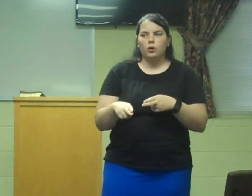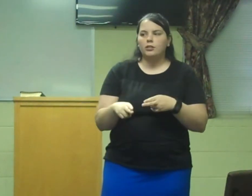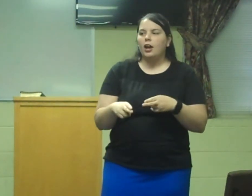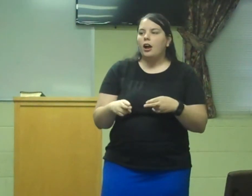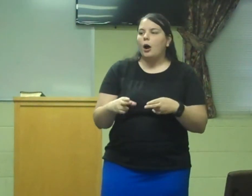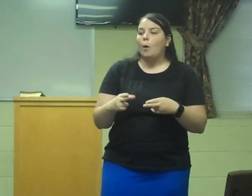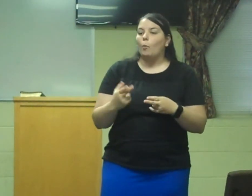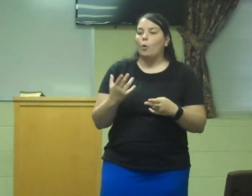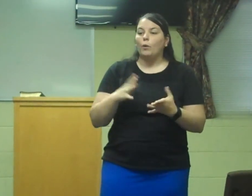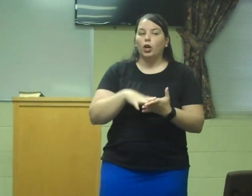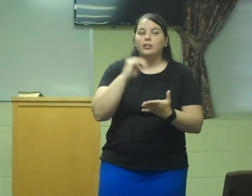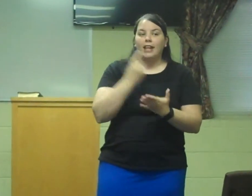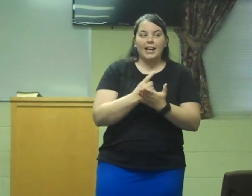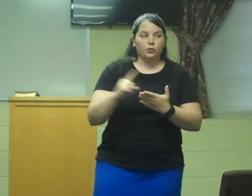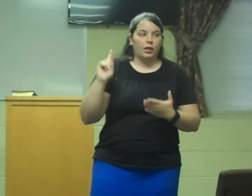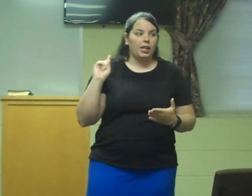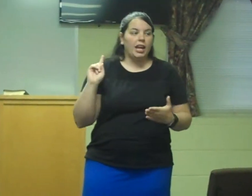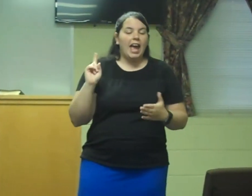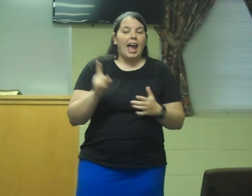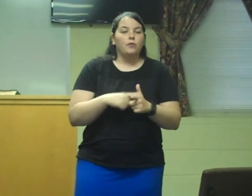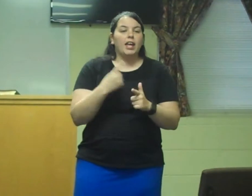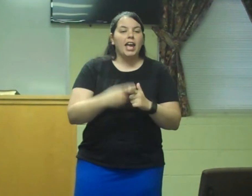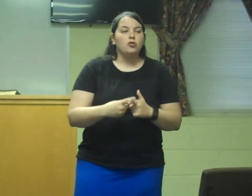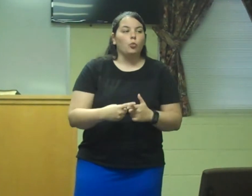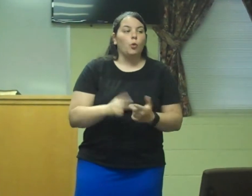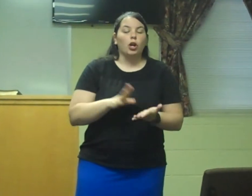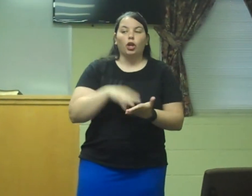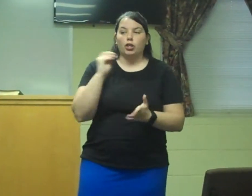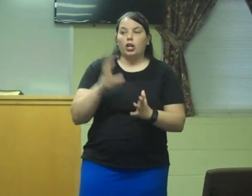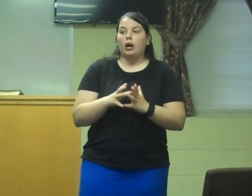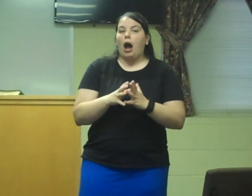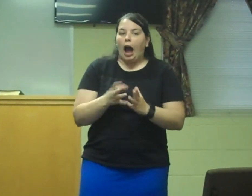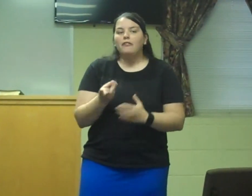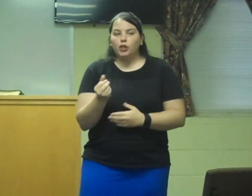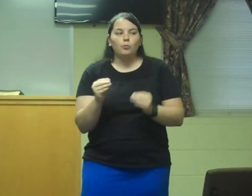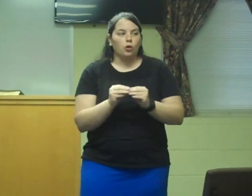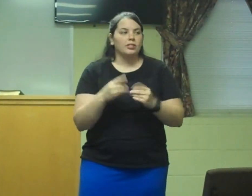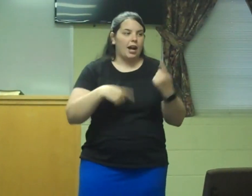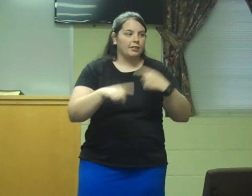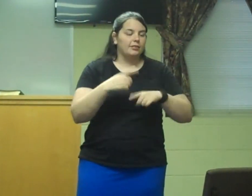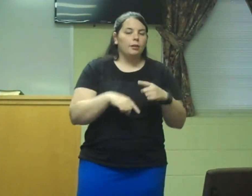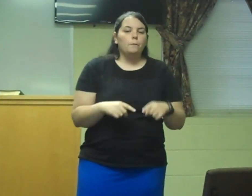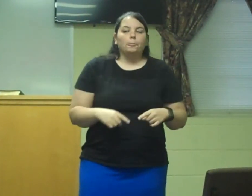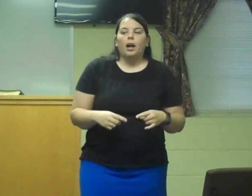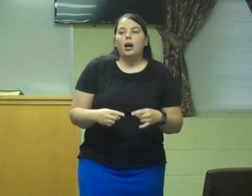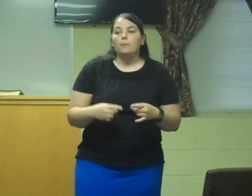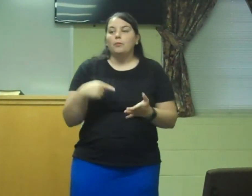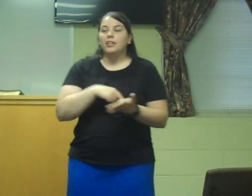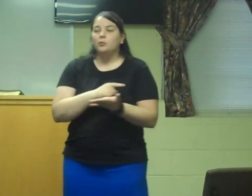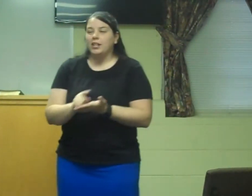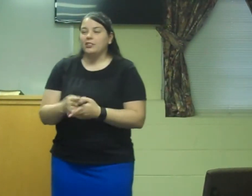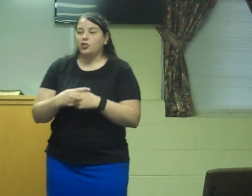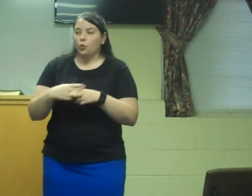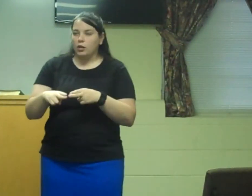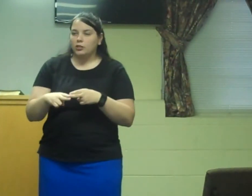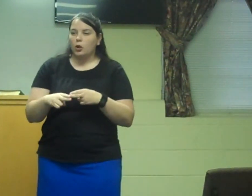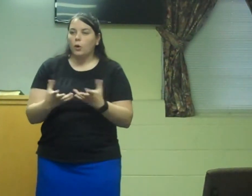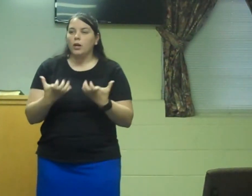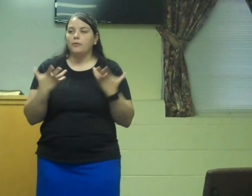short, what we learned last week. And then we want to learn a few more signs. This week is short. We want to